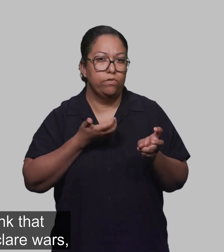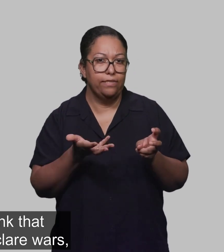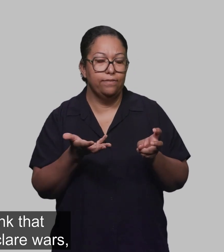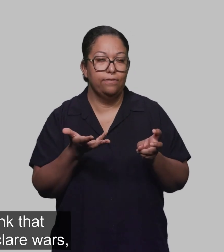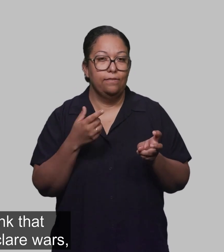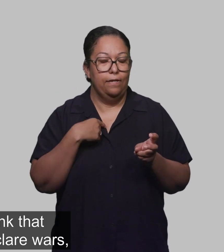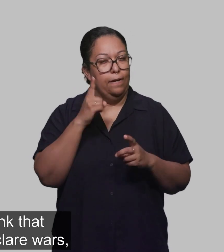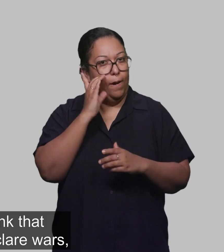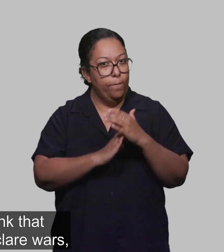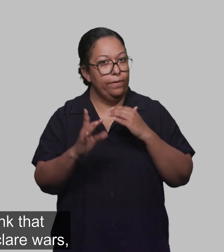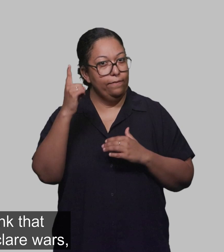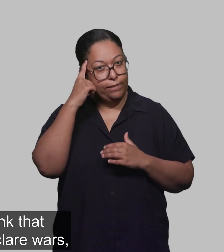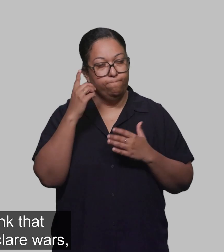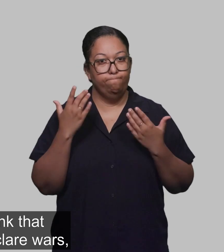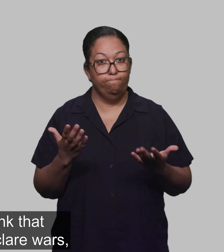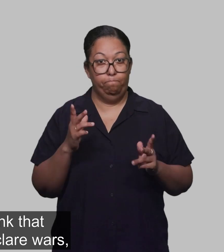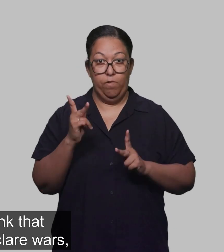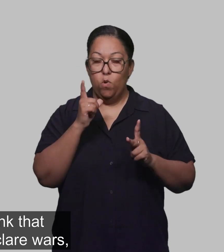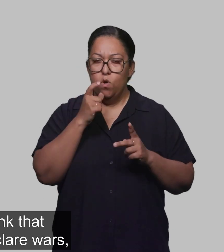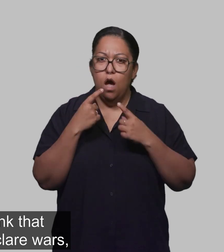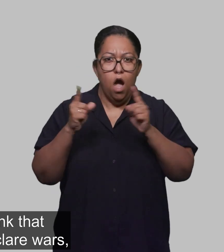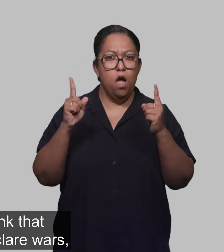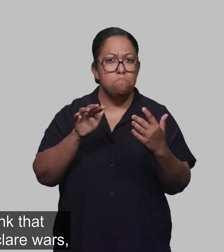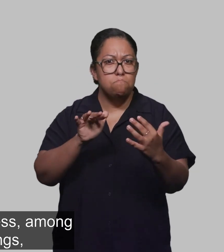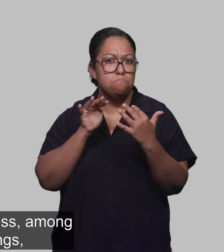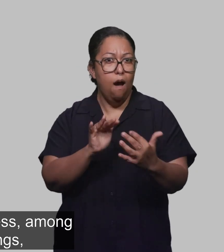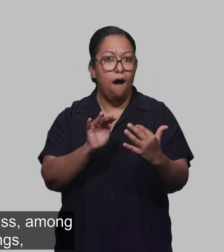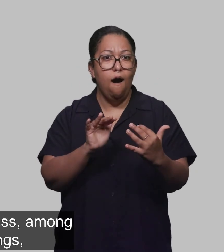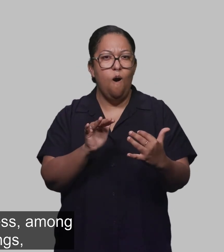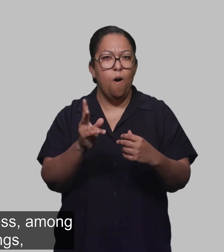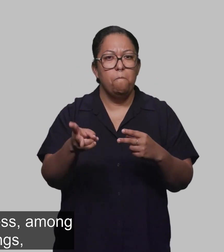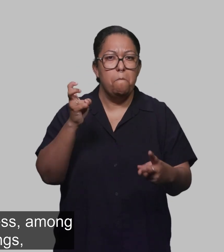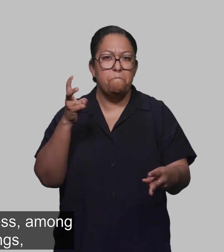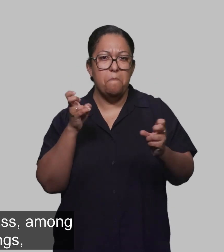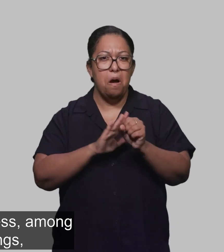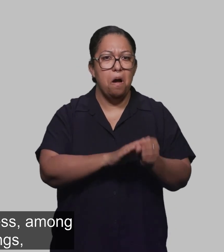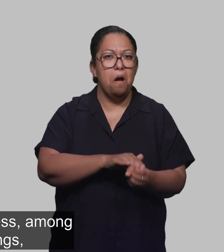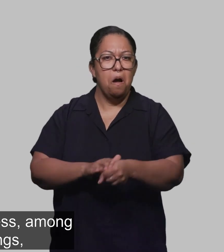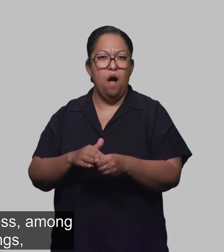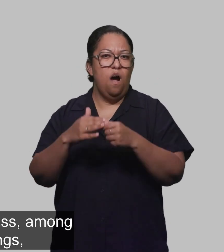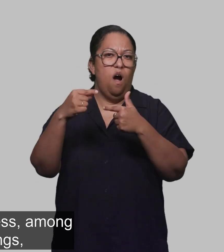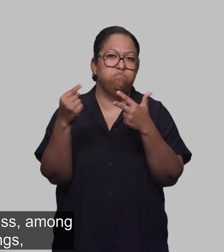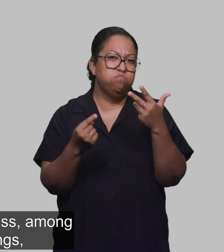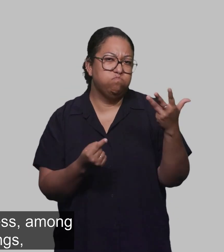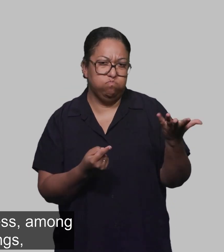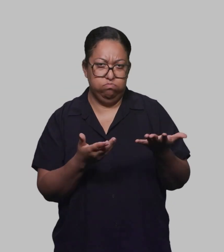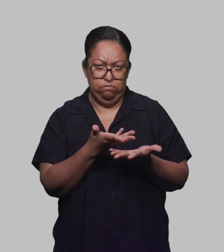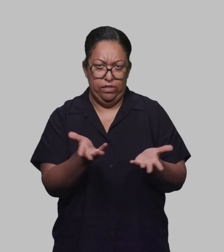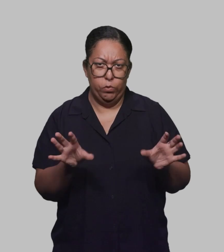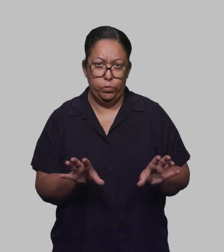I humbly think that people who declare wars, that steal, oppress, among other